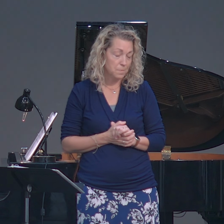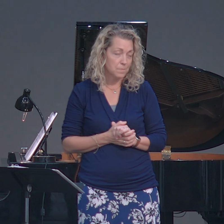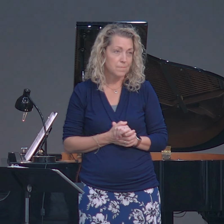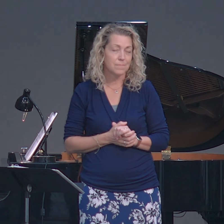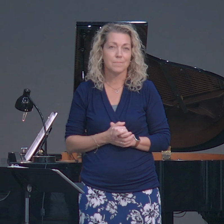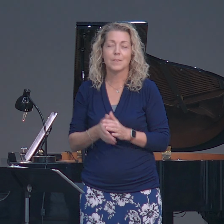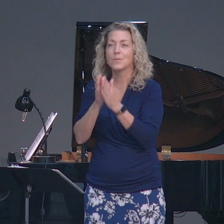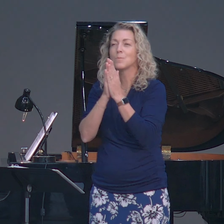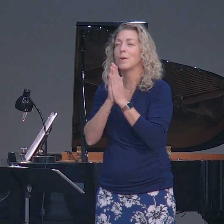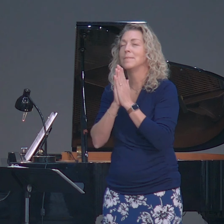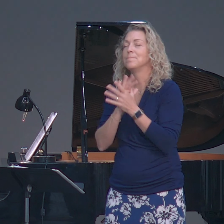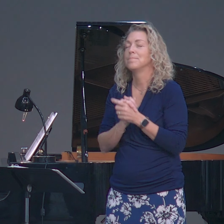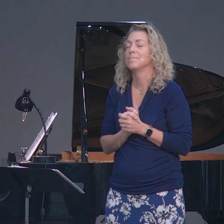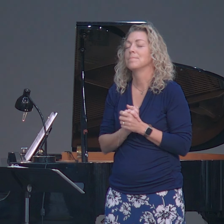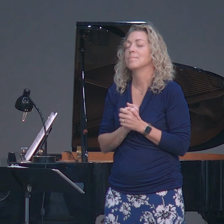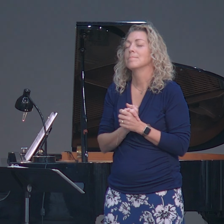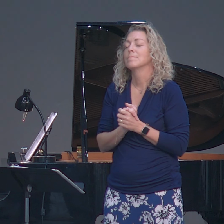Let's pray together.